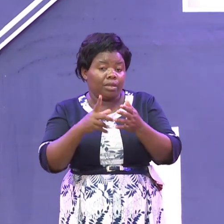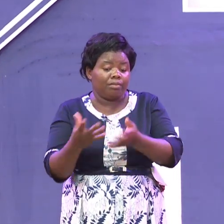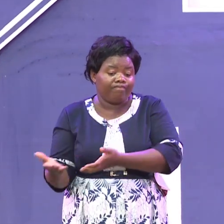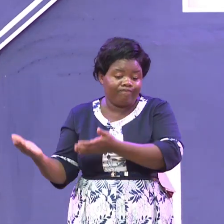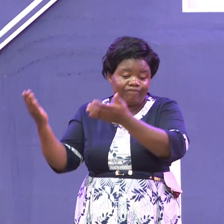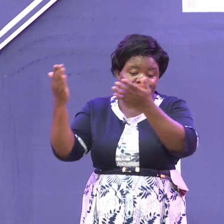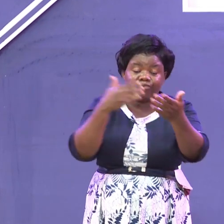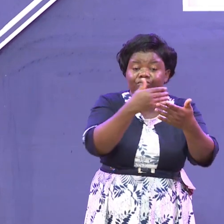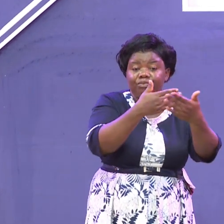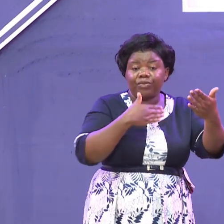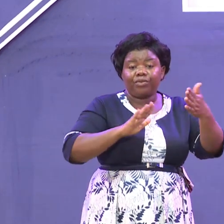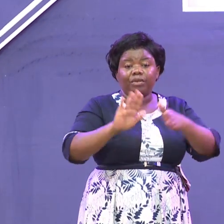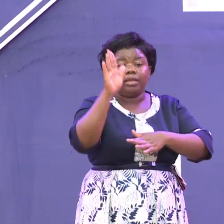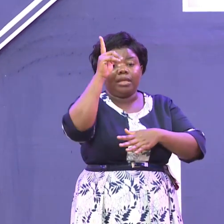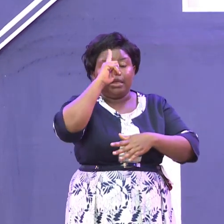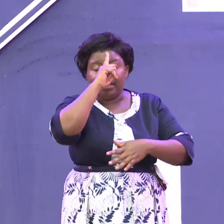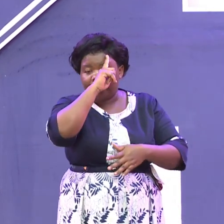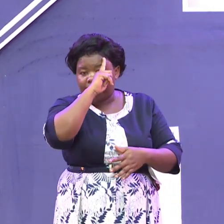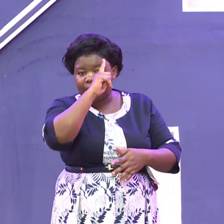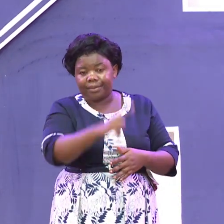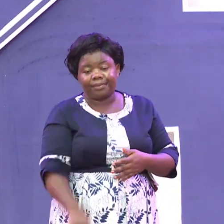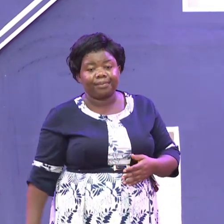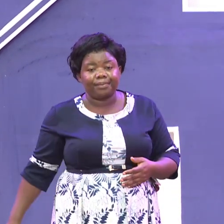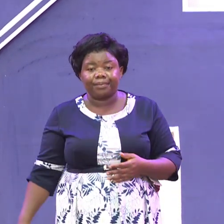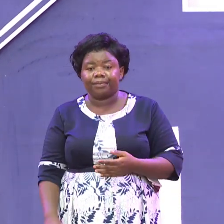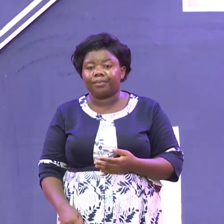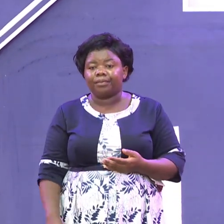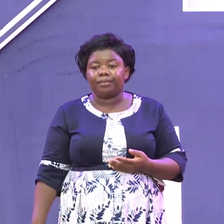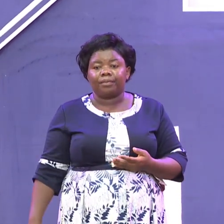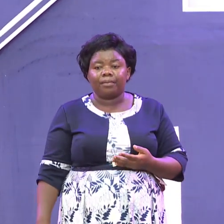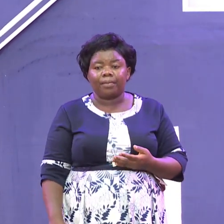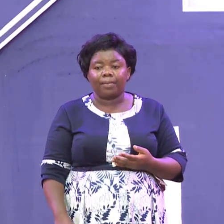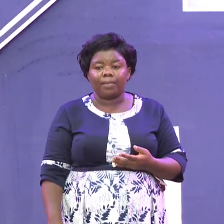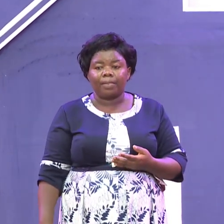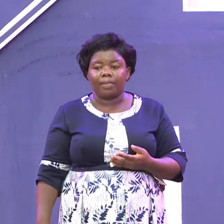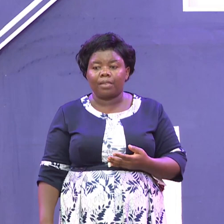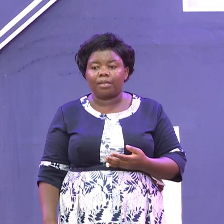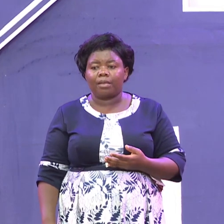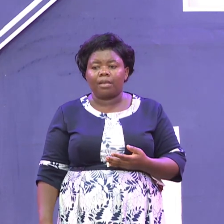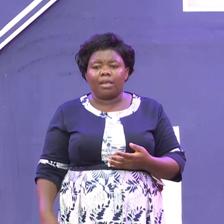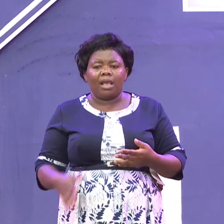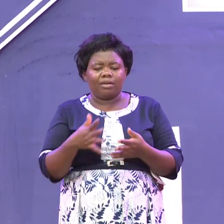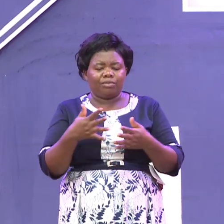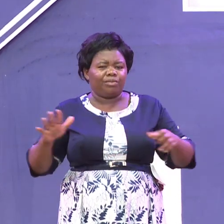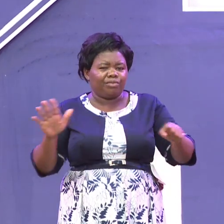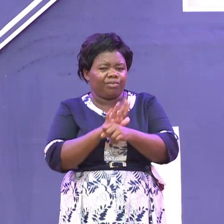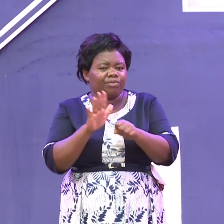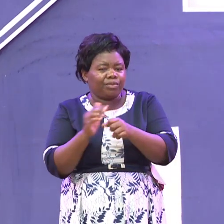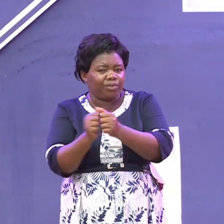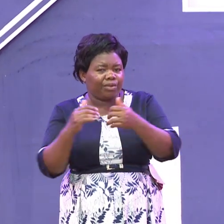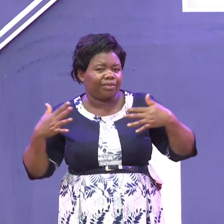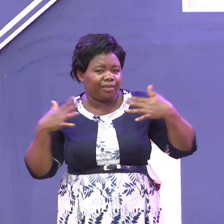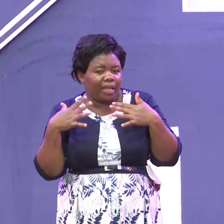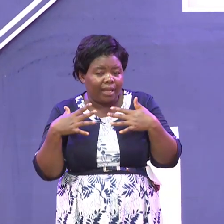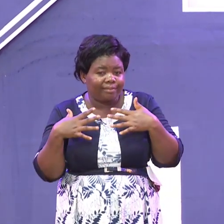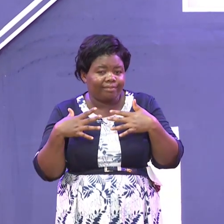waabwe. One day the Philistines army caught him and took him before their king. Ng'ajjudde okutya. When he was full